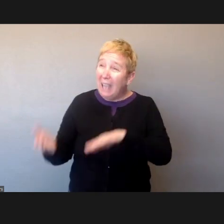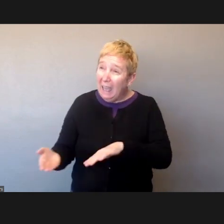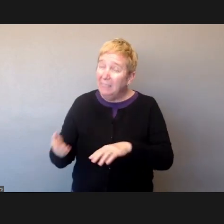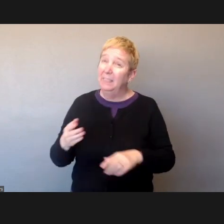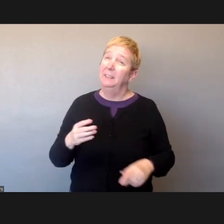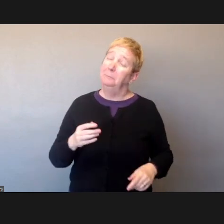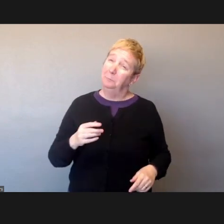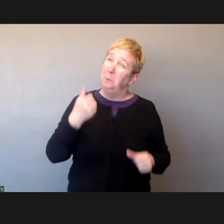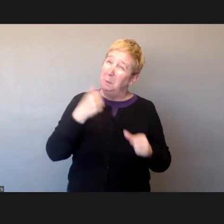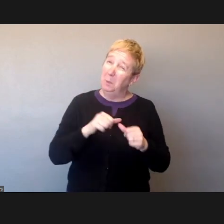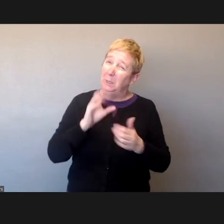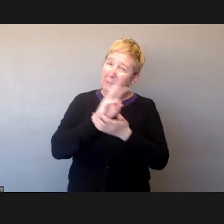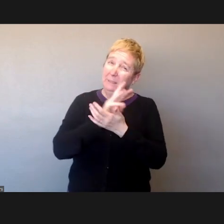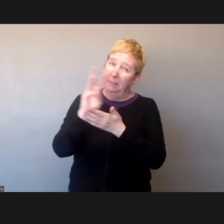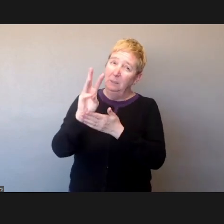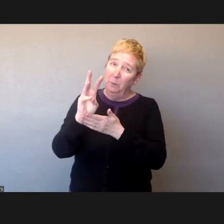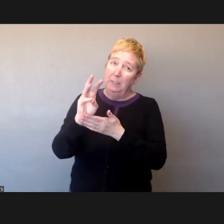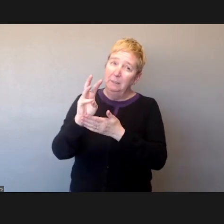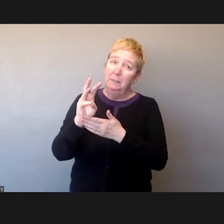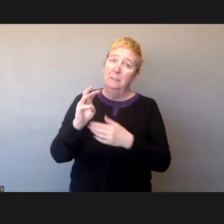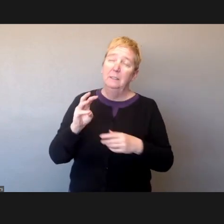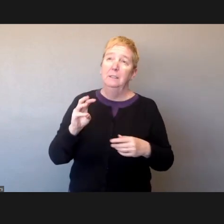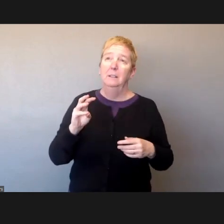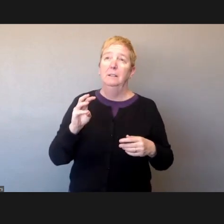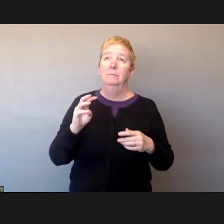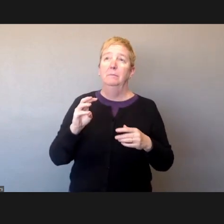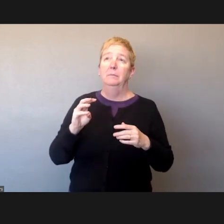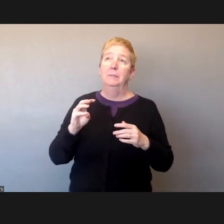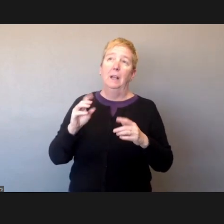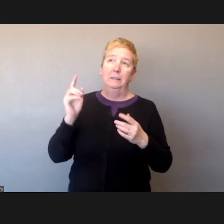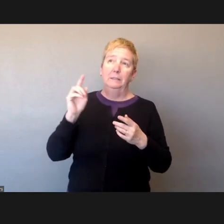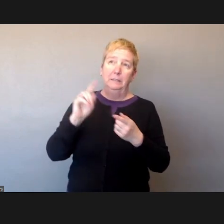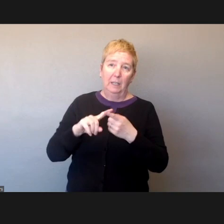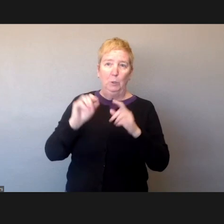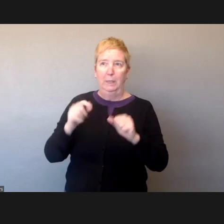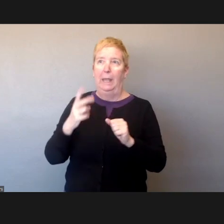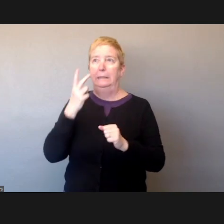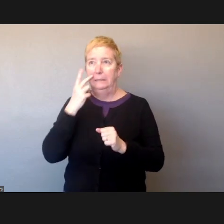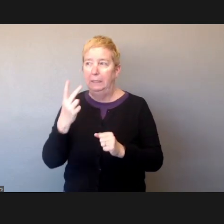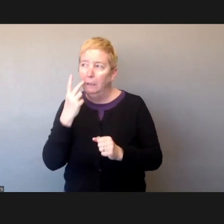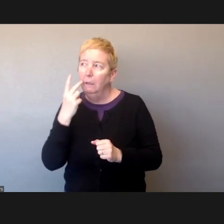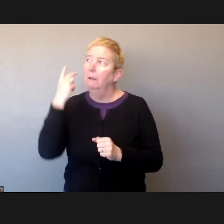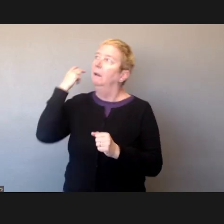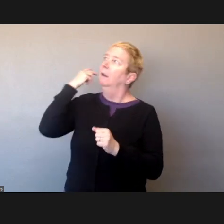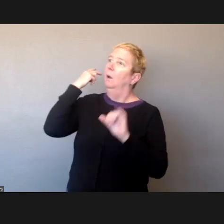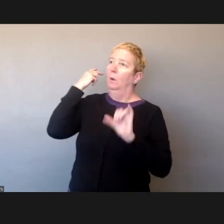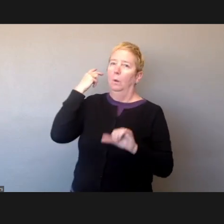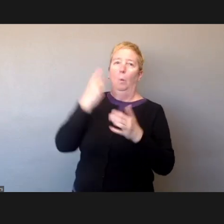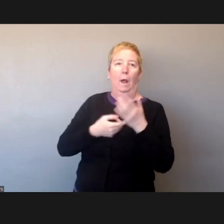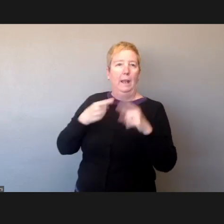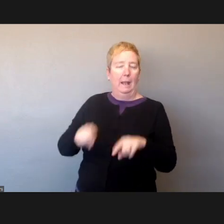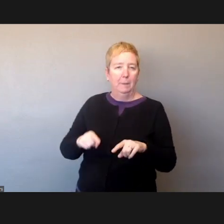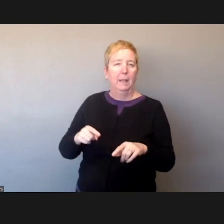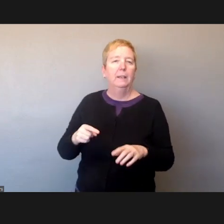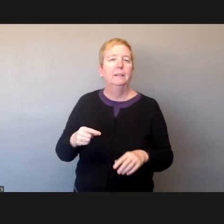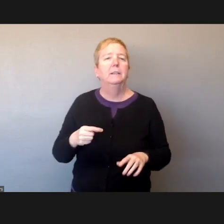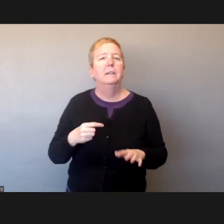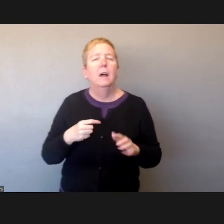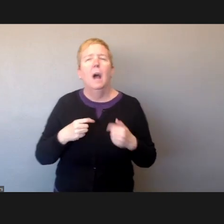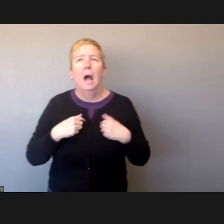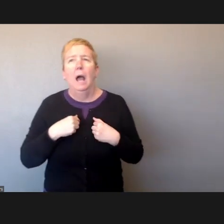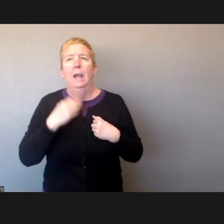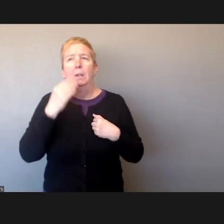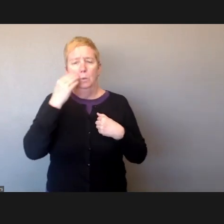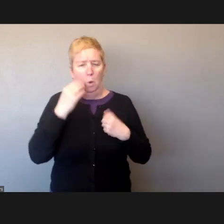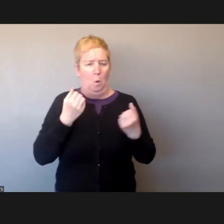period before you really know what's happening. So I feel pretty good, like I understand how many people lost their lives